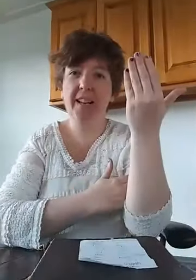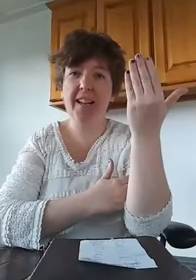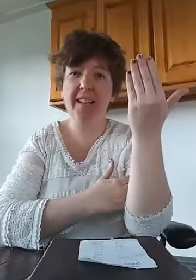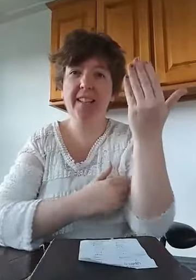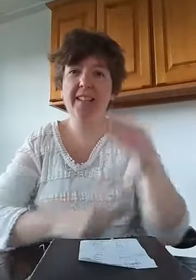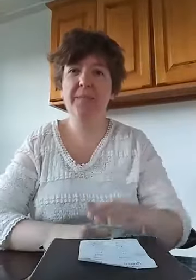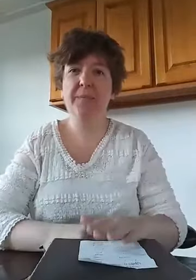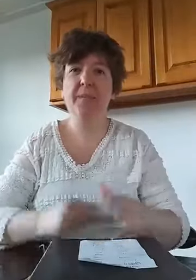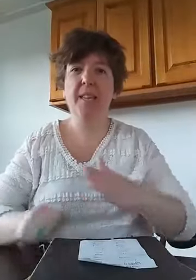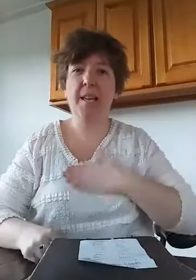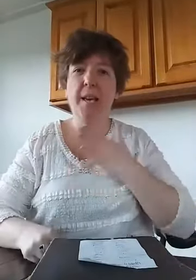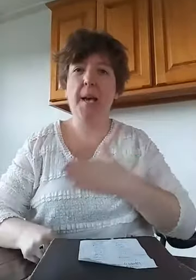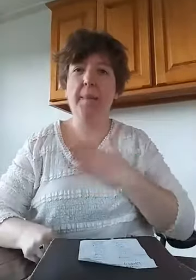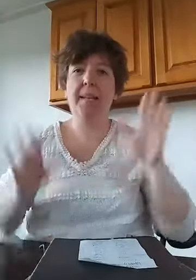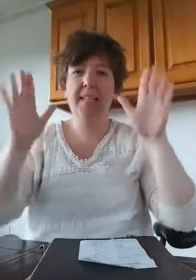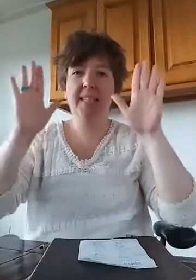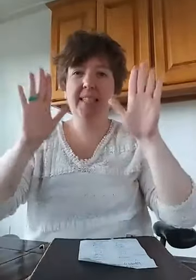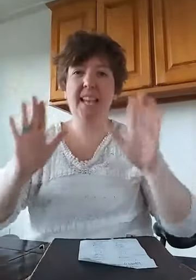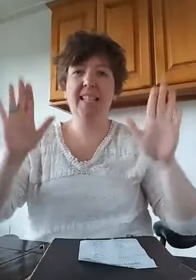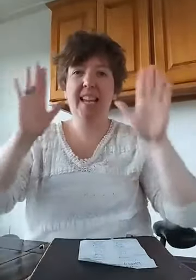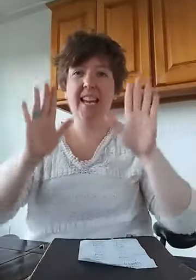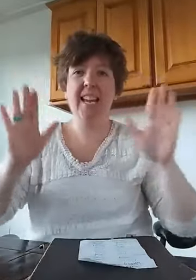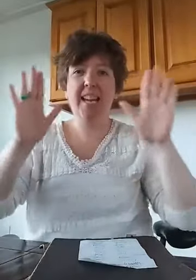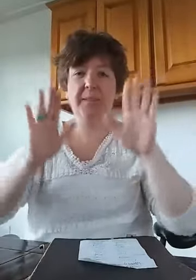morning. Happy Sunday.